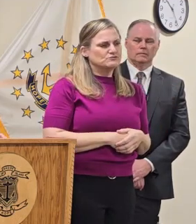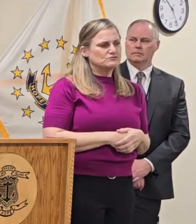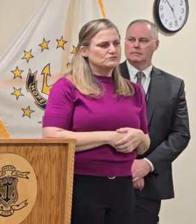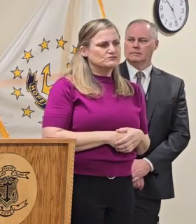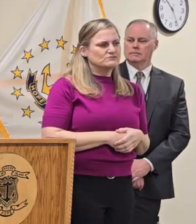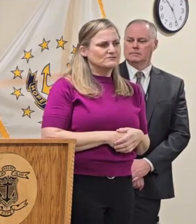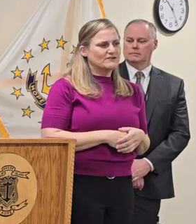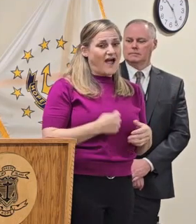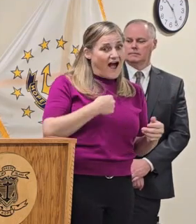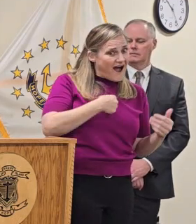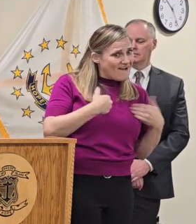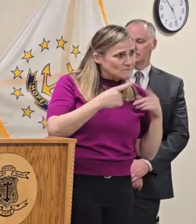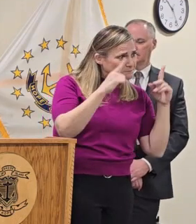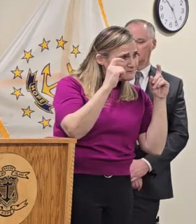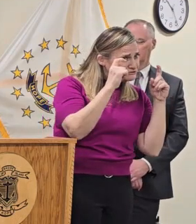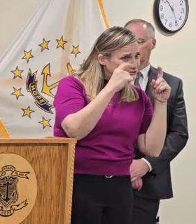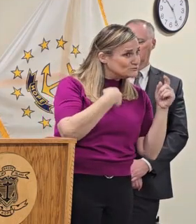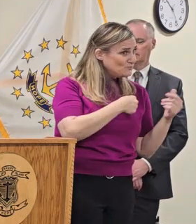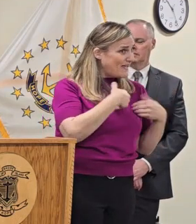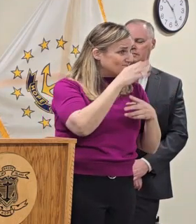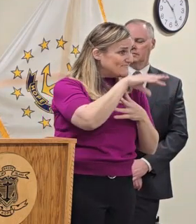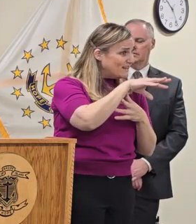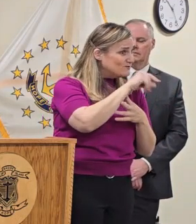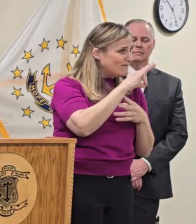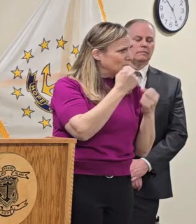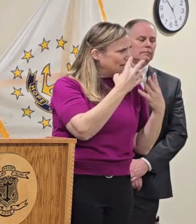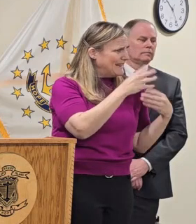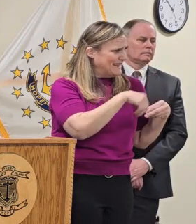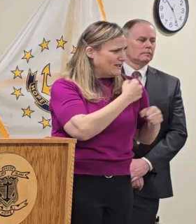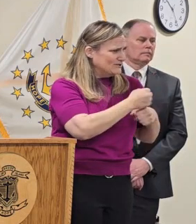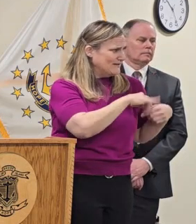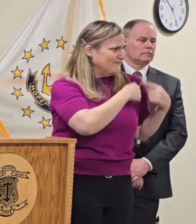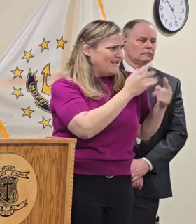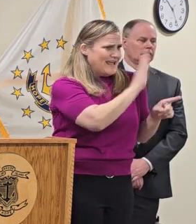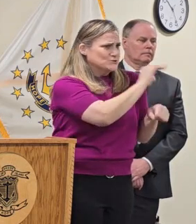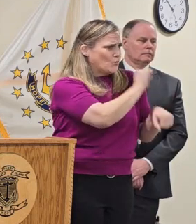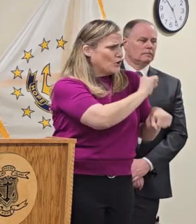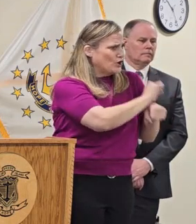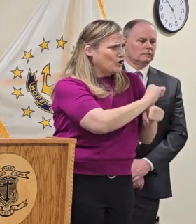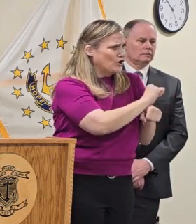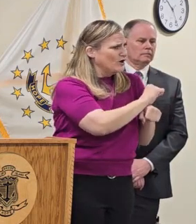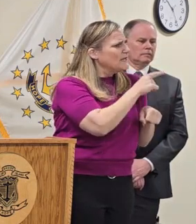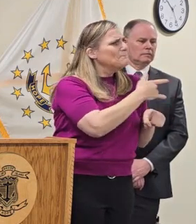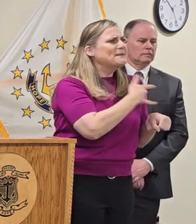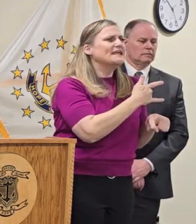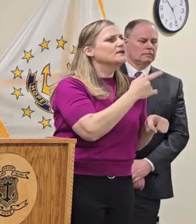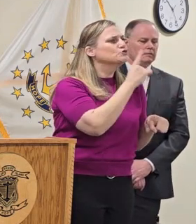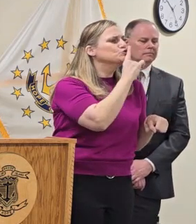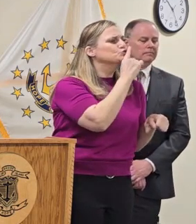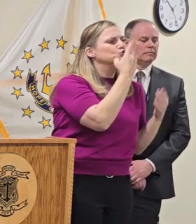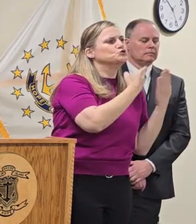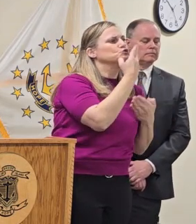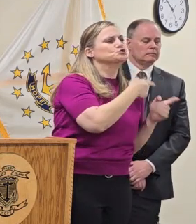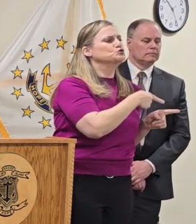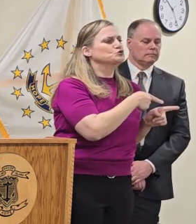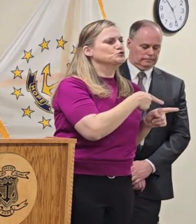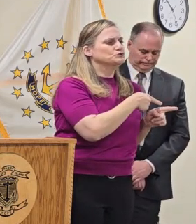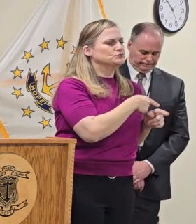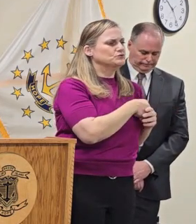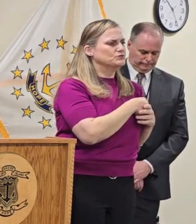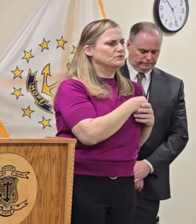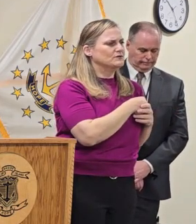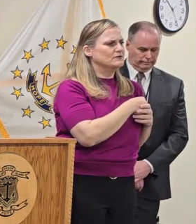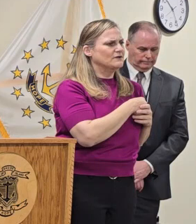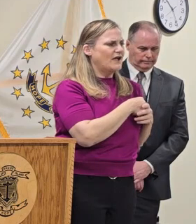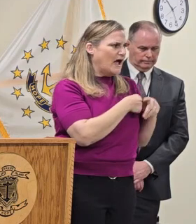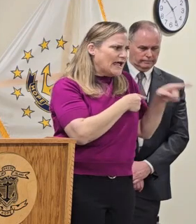the deterioration of that bridge for years. And Peter Abiri knew about it because he meet with the engineer, he meet with the consultants. I mean, somebody's